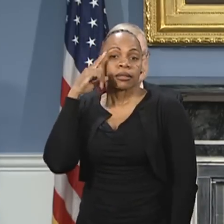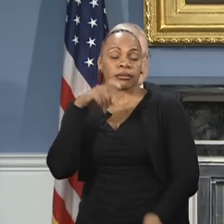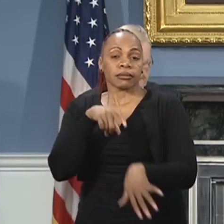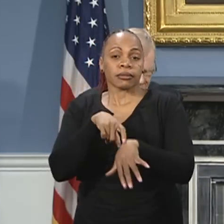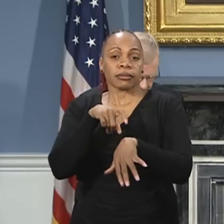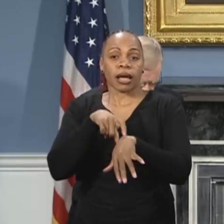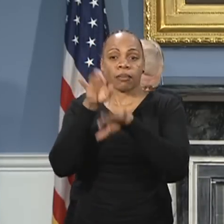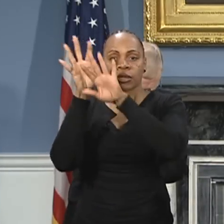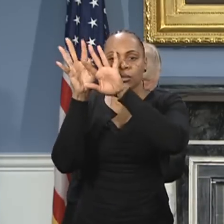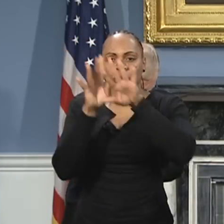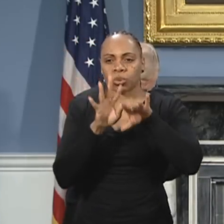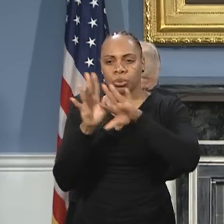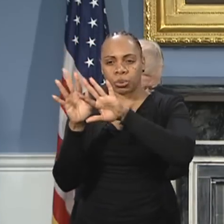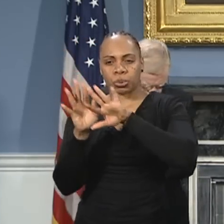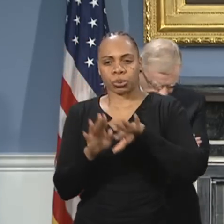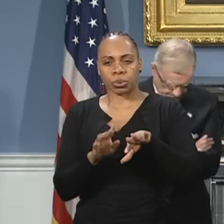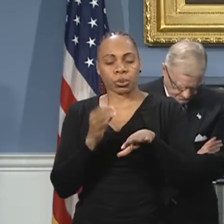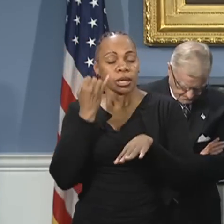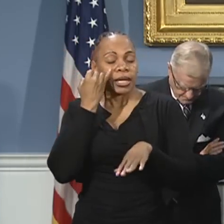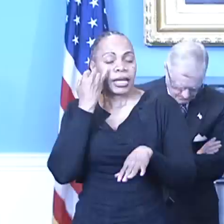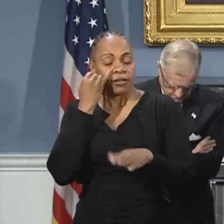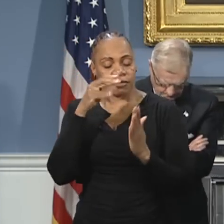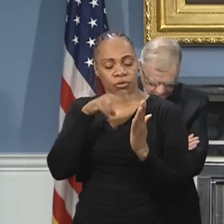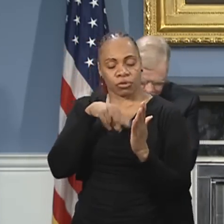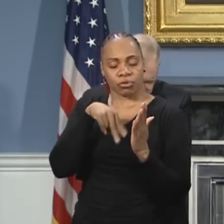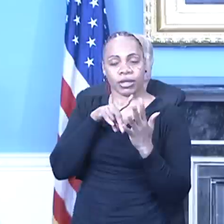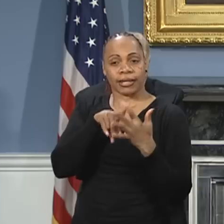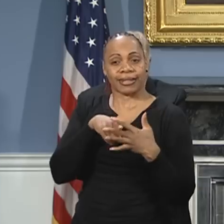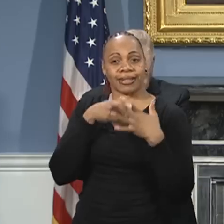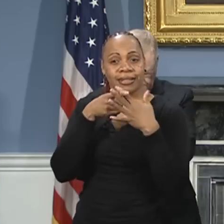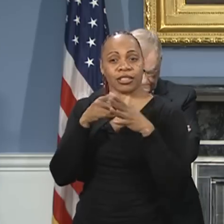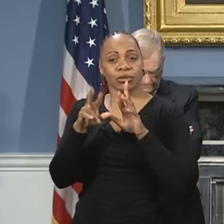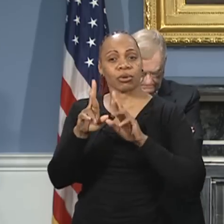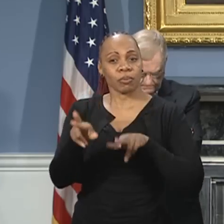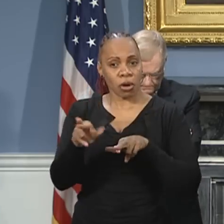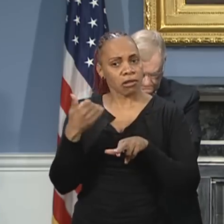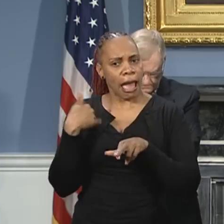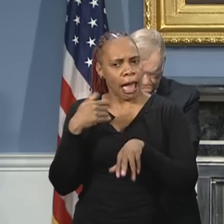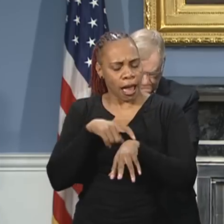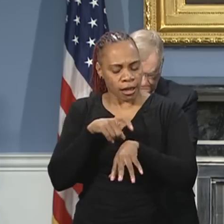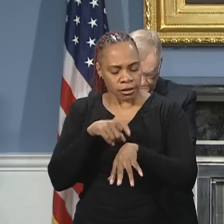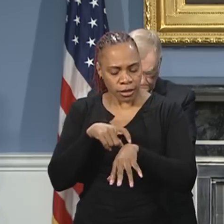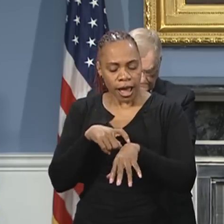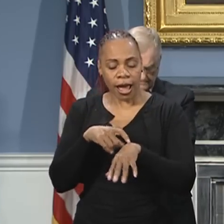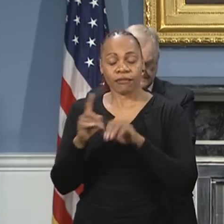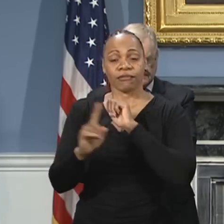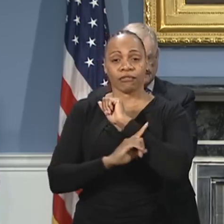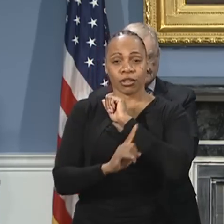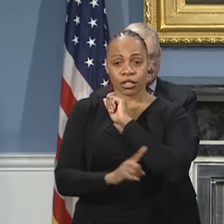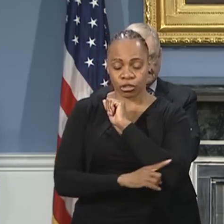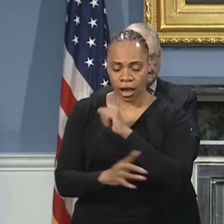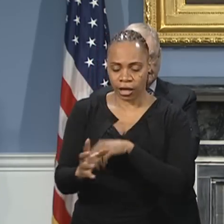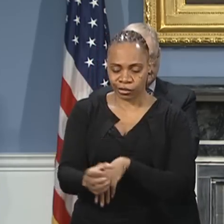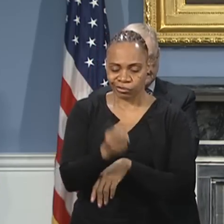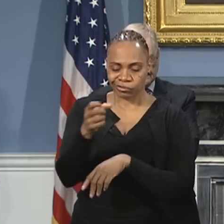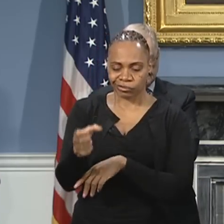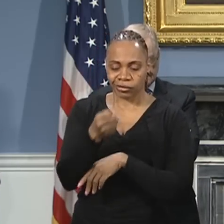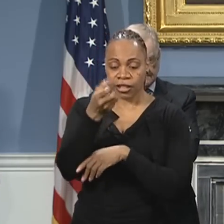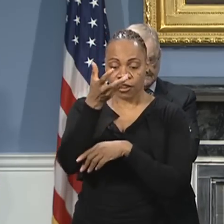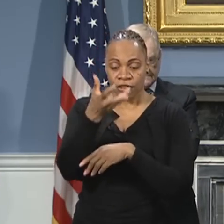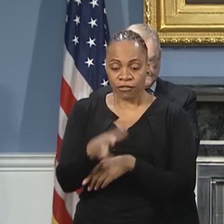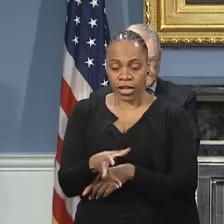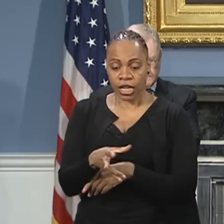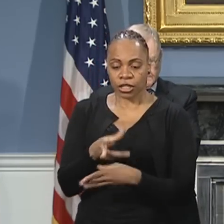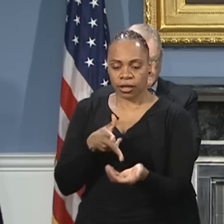last time, if you looked at the initial reports, it suggested there was time to get some trash removal in first and then convert over to plowing.